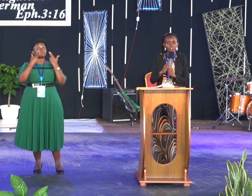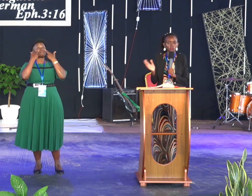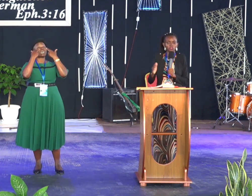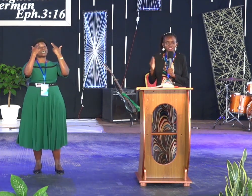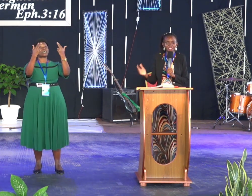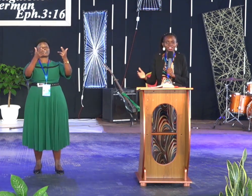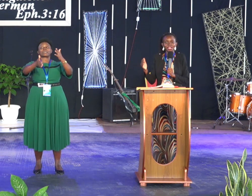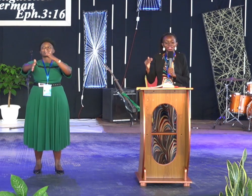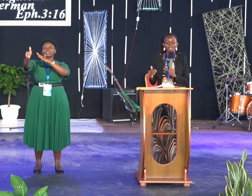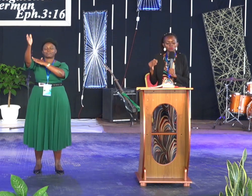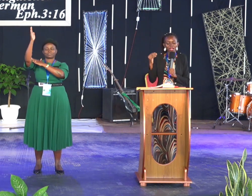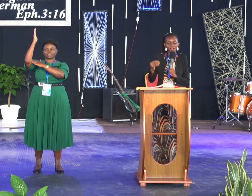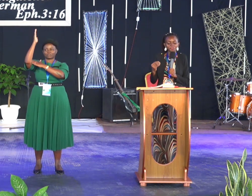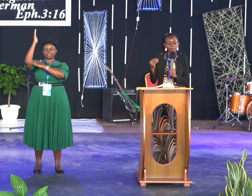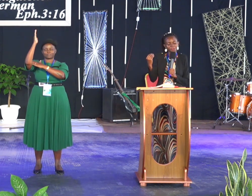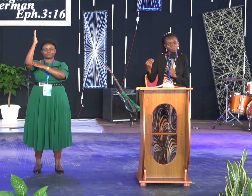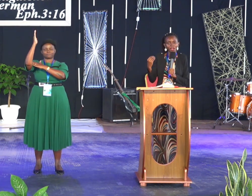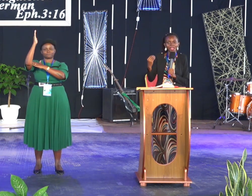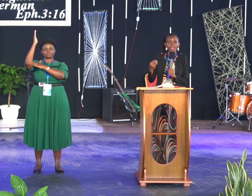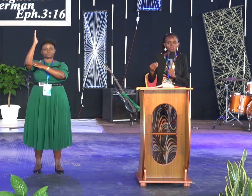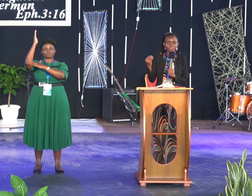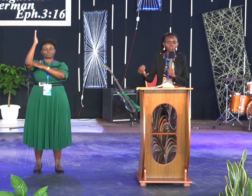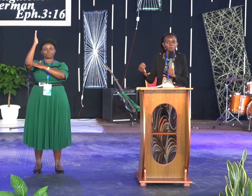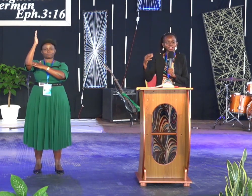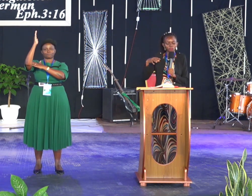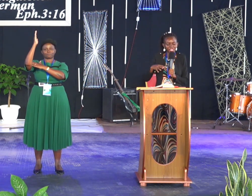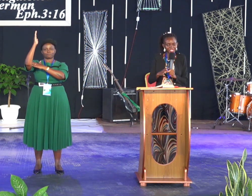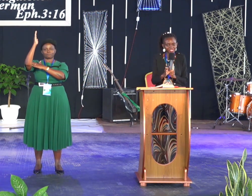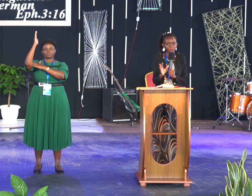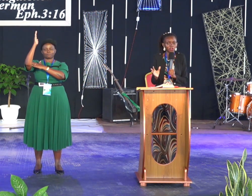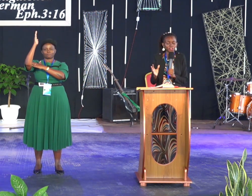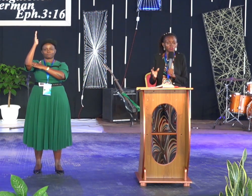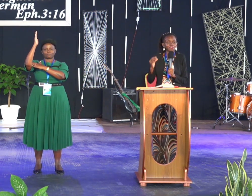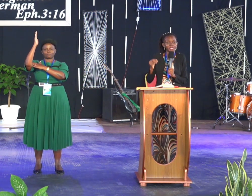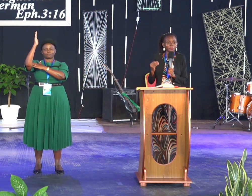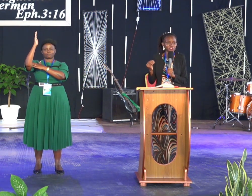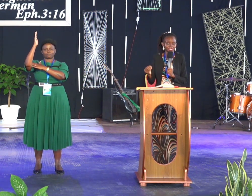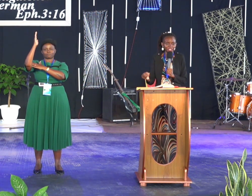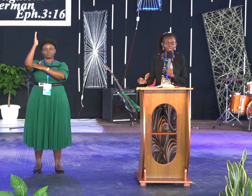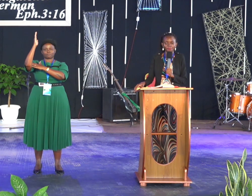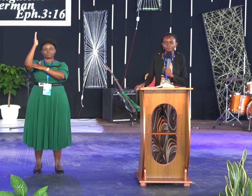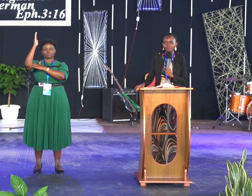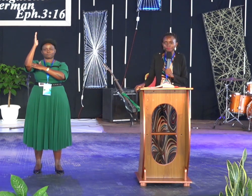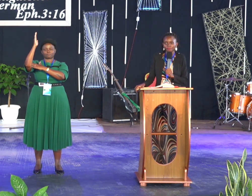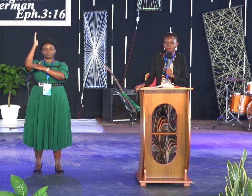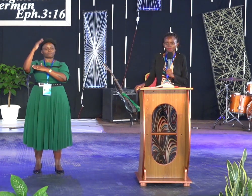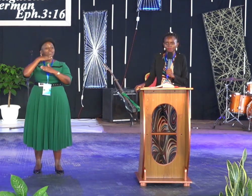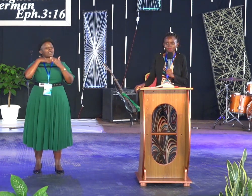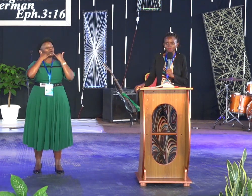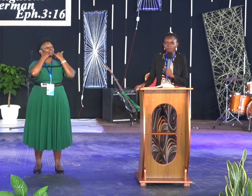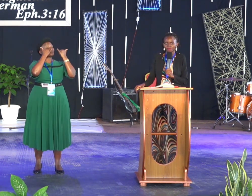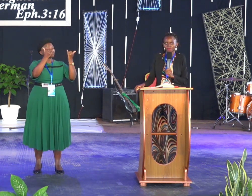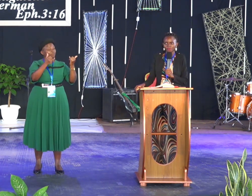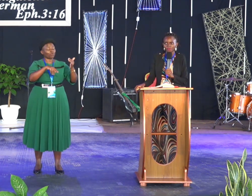after going through all the things that before I heard of the Lord, but through the things I've gone through, I've been able to see him. Njala kugamba,